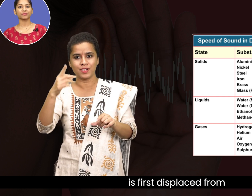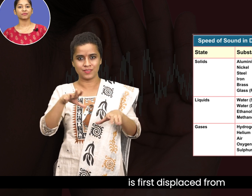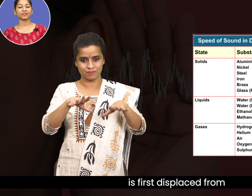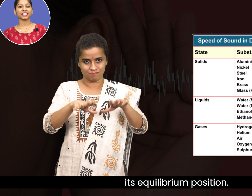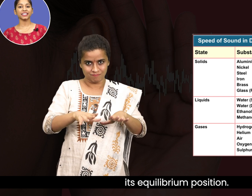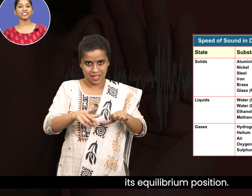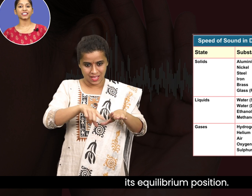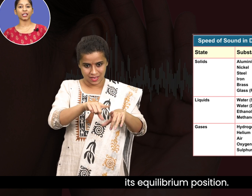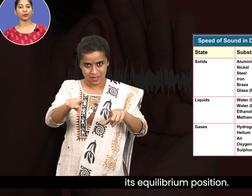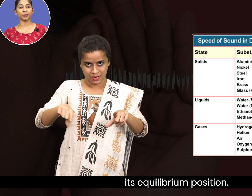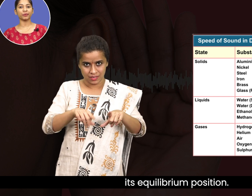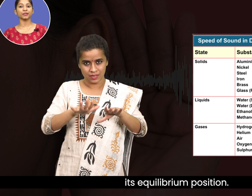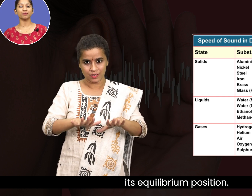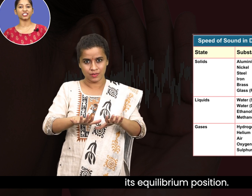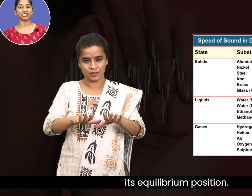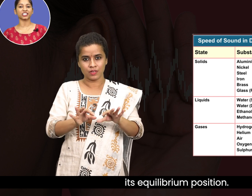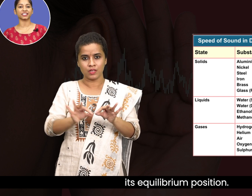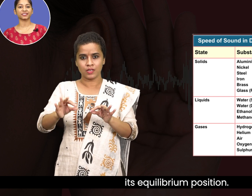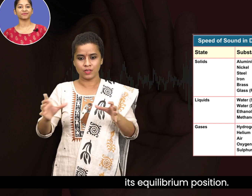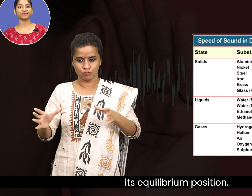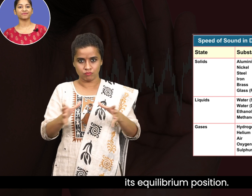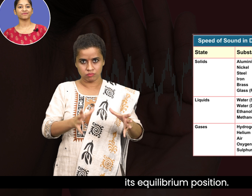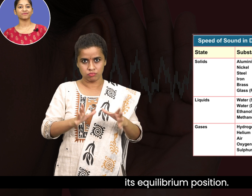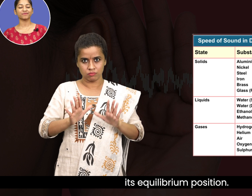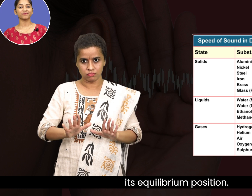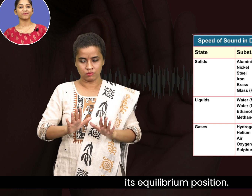from its equilibrium position.